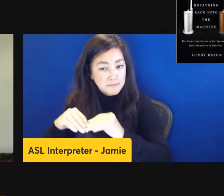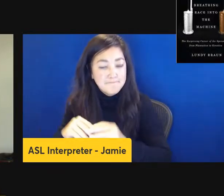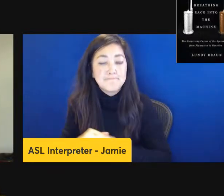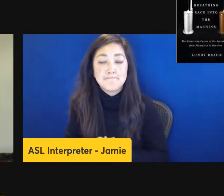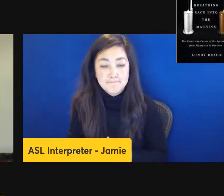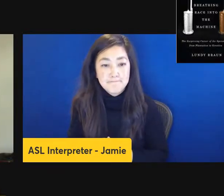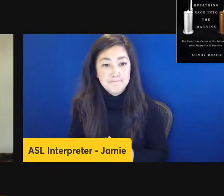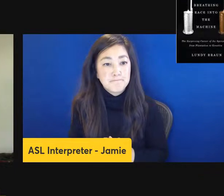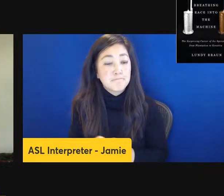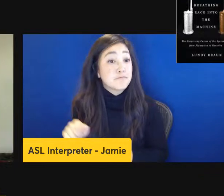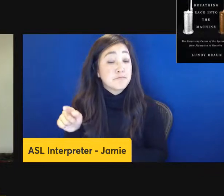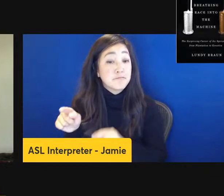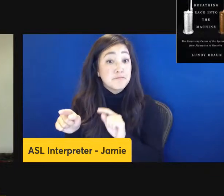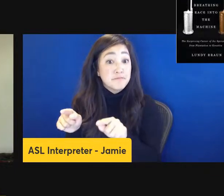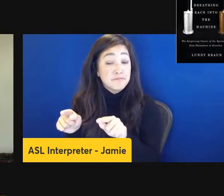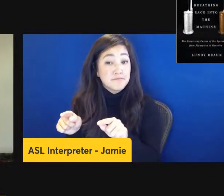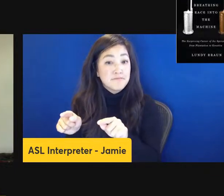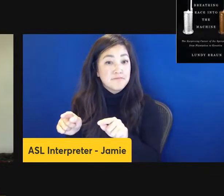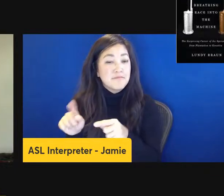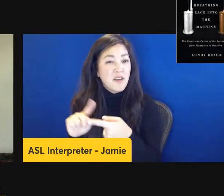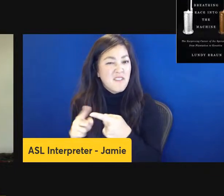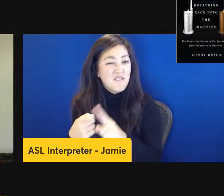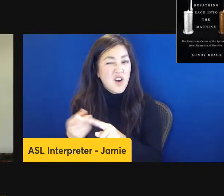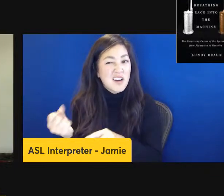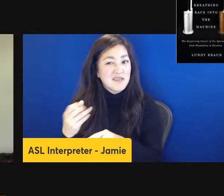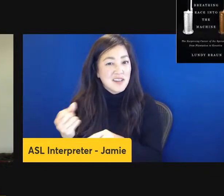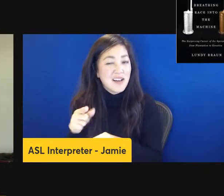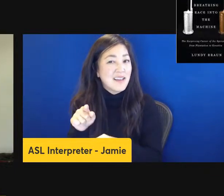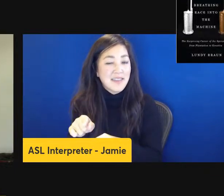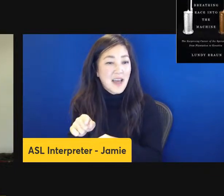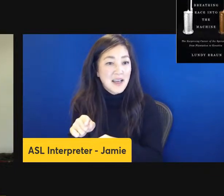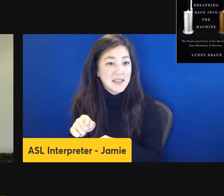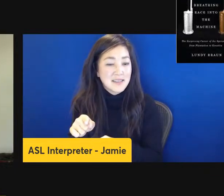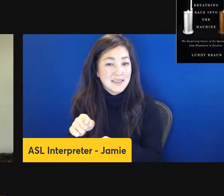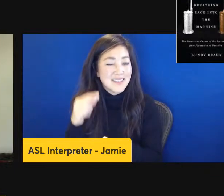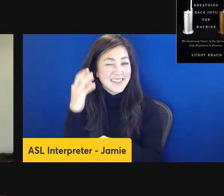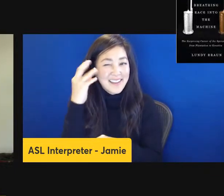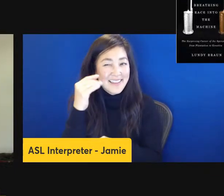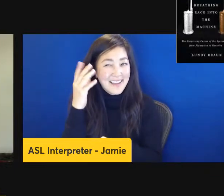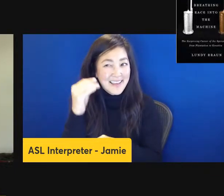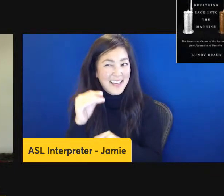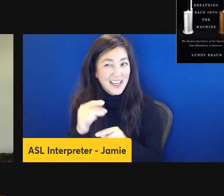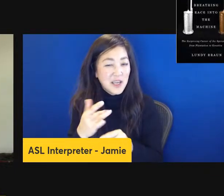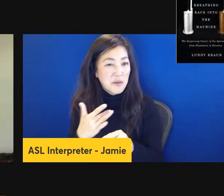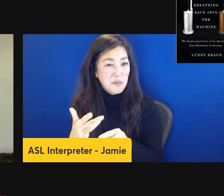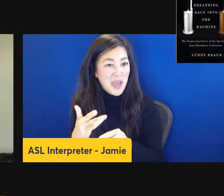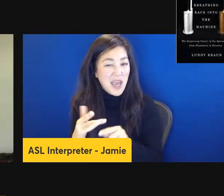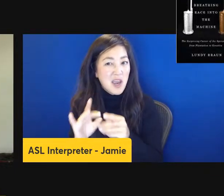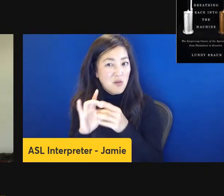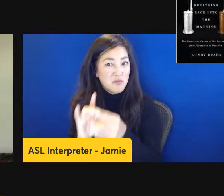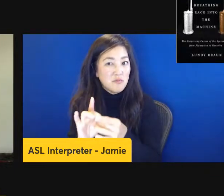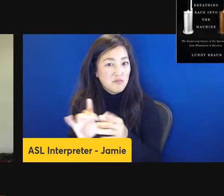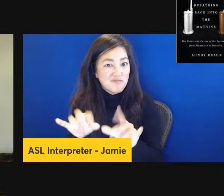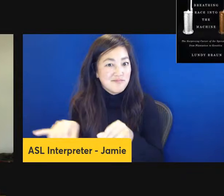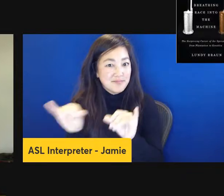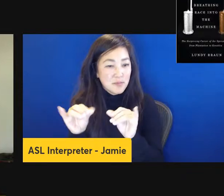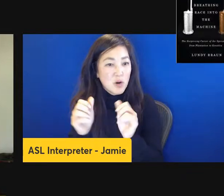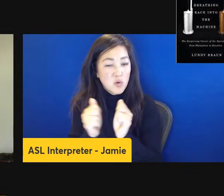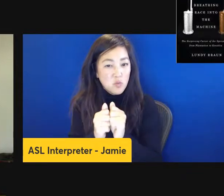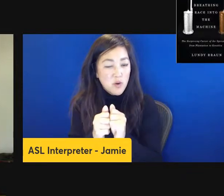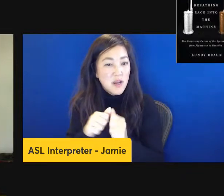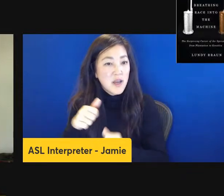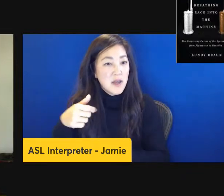me that this statement represented conventional thinking in pulmonary medicine, and it was based on a large number